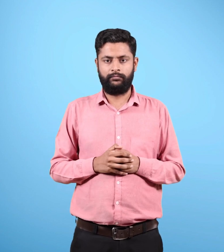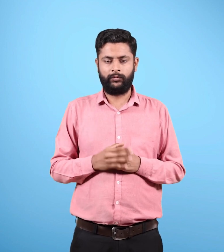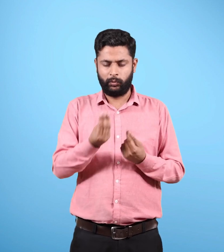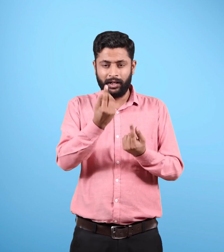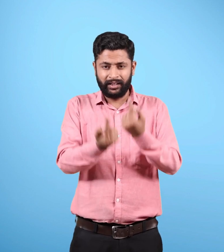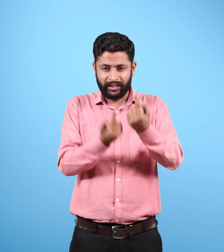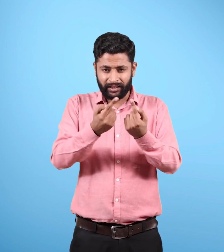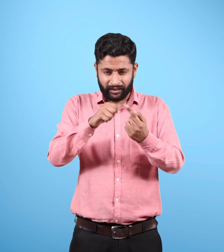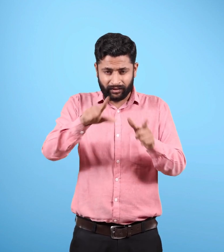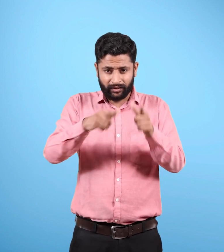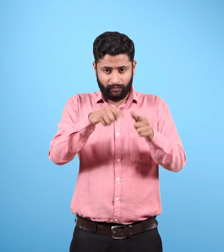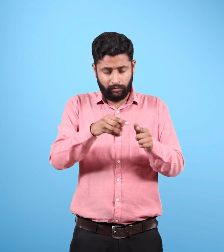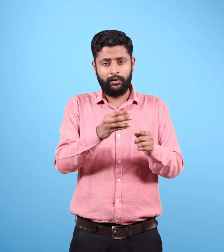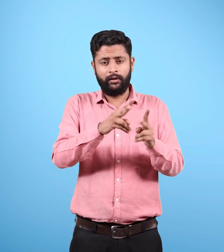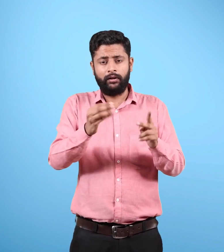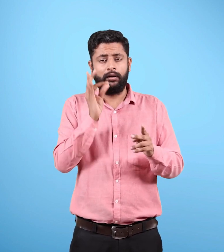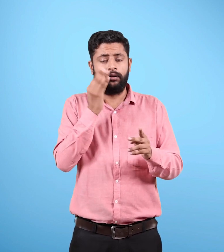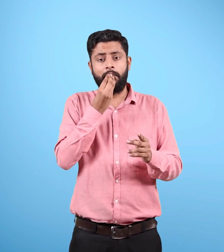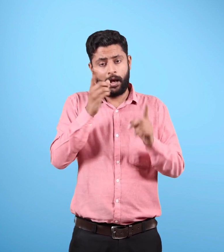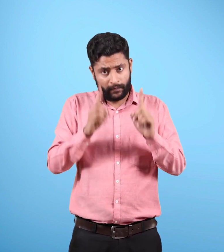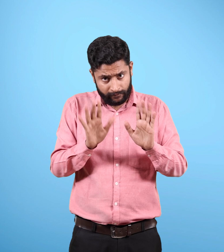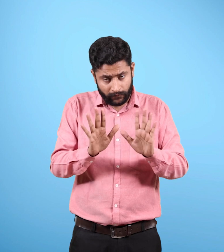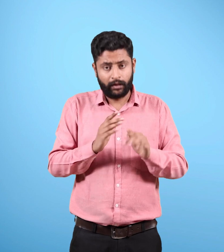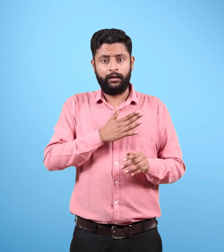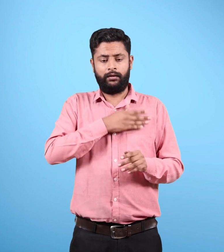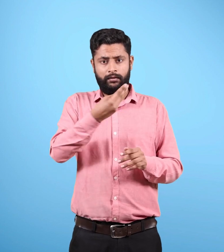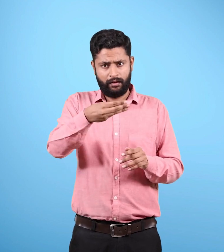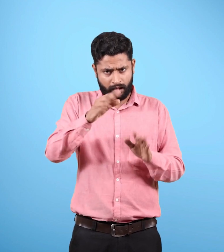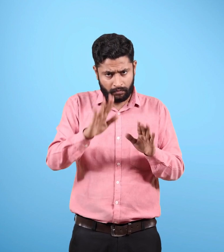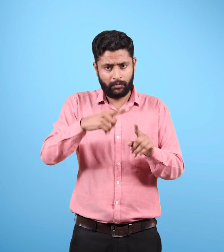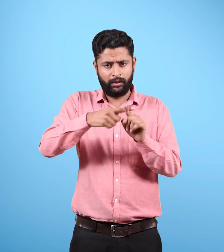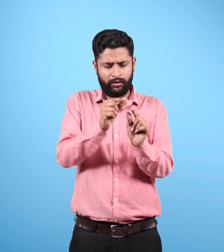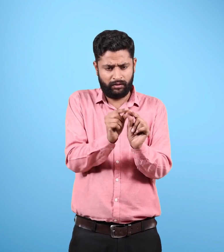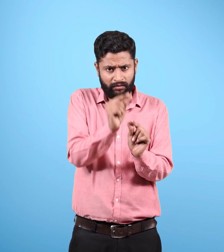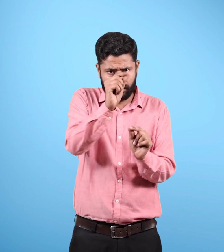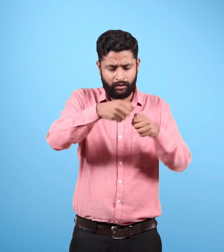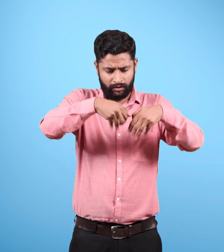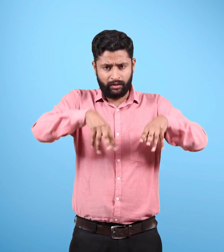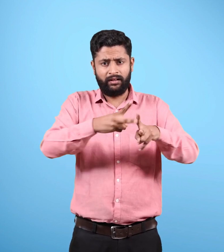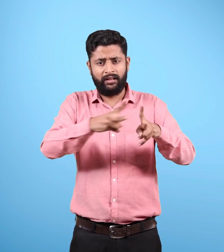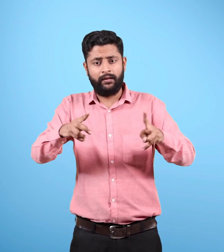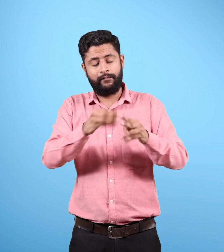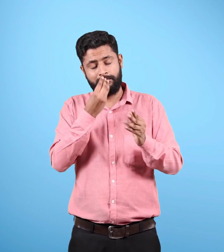Some plants have 2 or more edible or eatable parts.